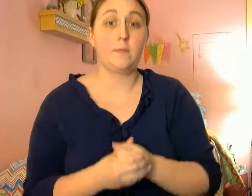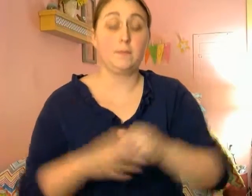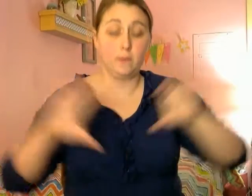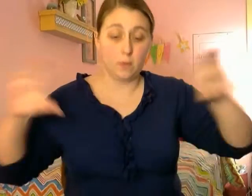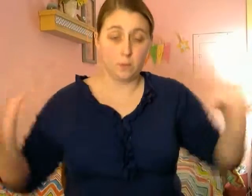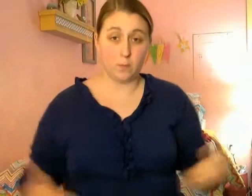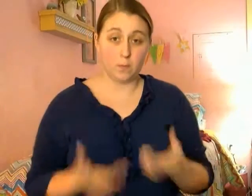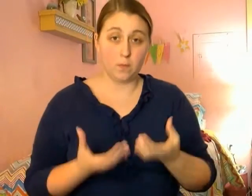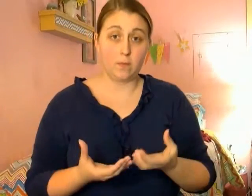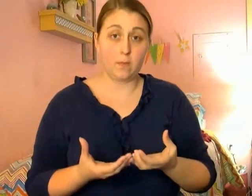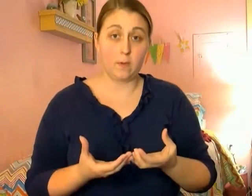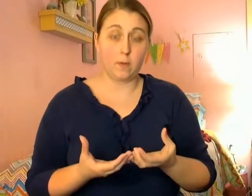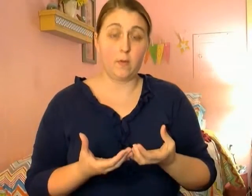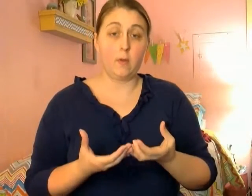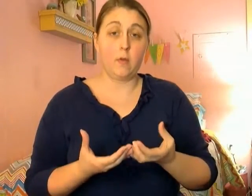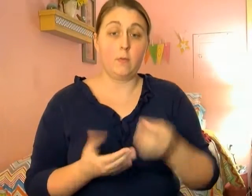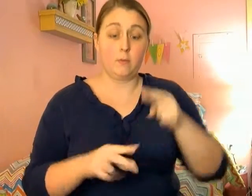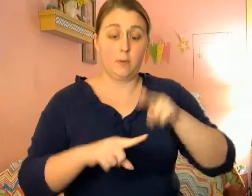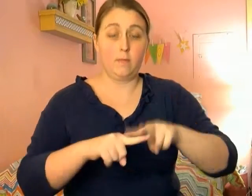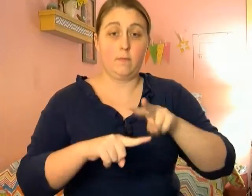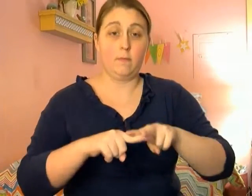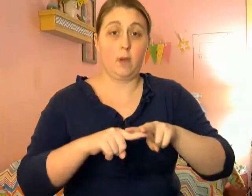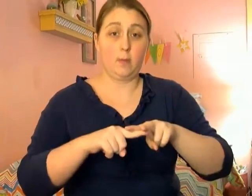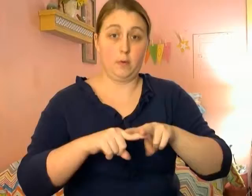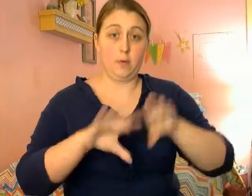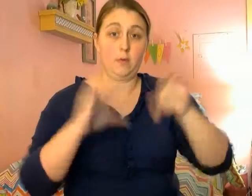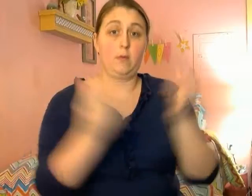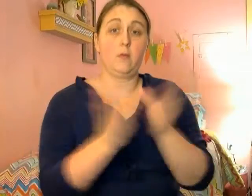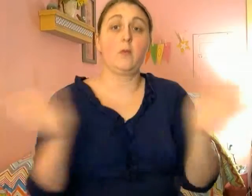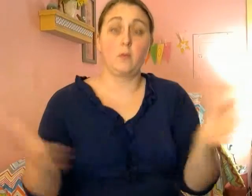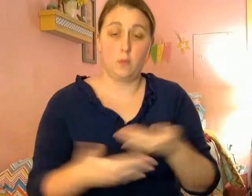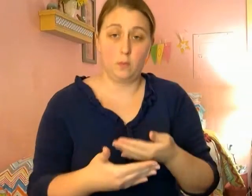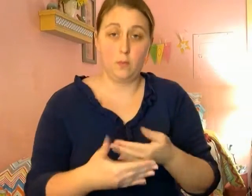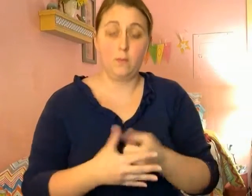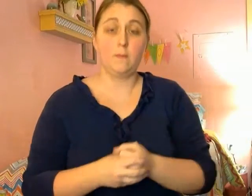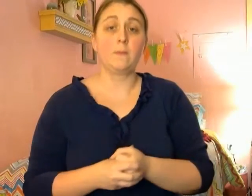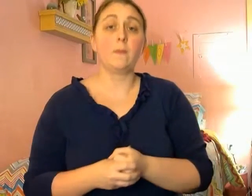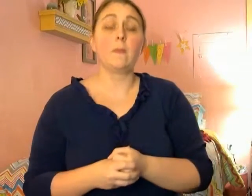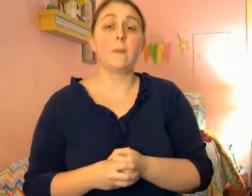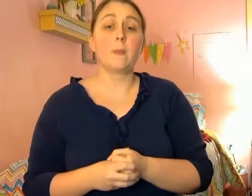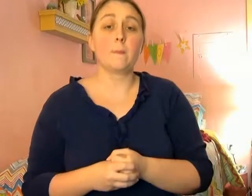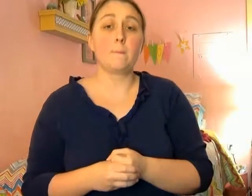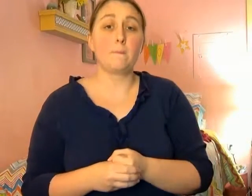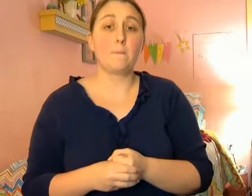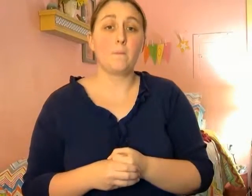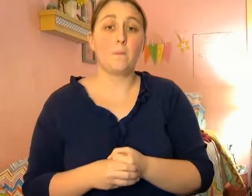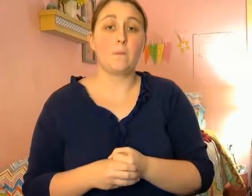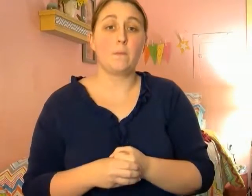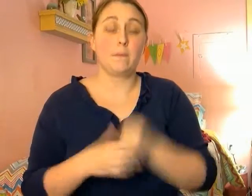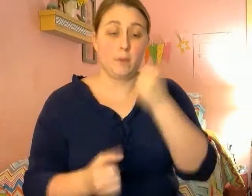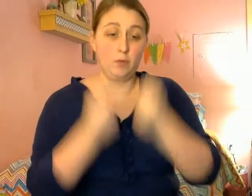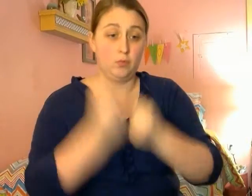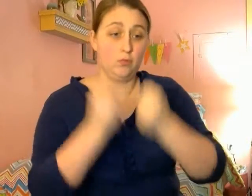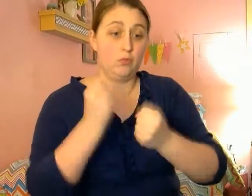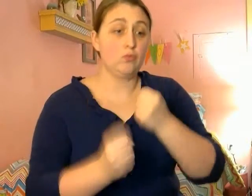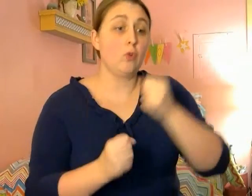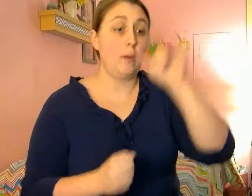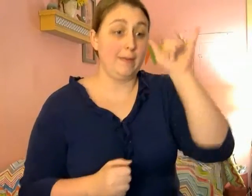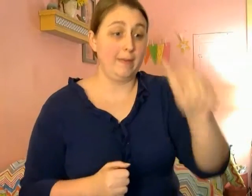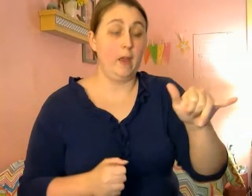as a foundation for the rest of the lesson. All right, so he's a driver is his job, and what would be his